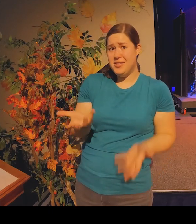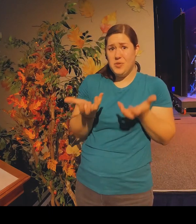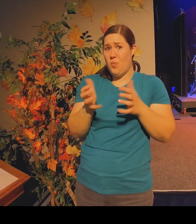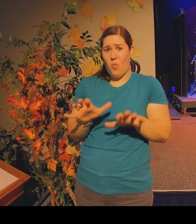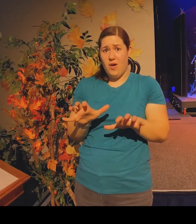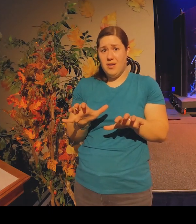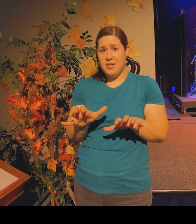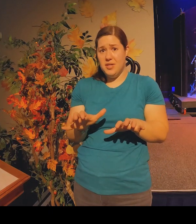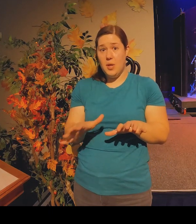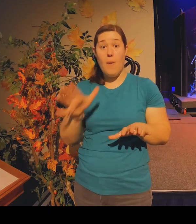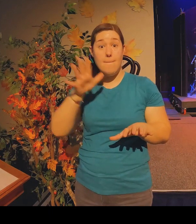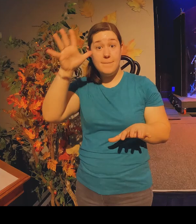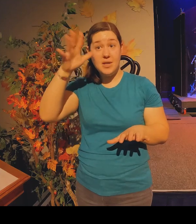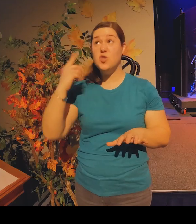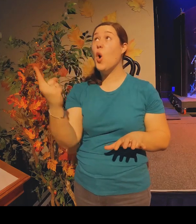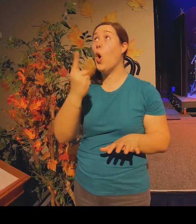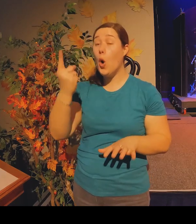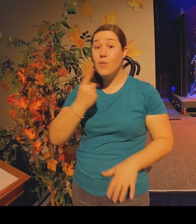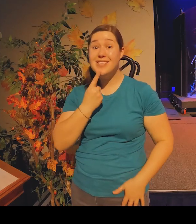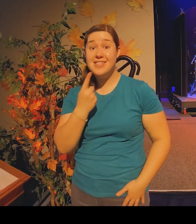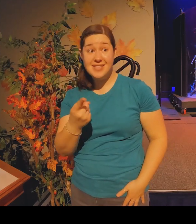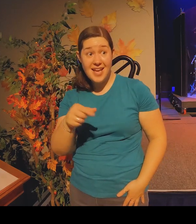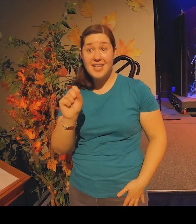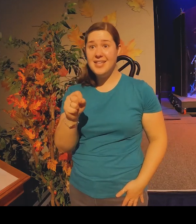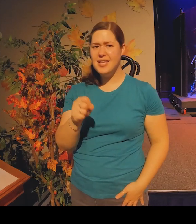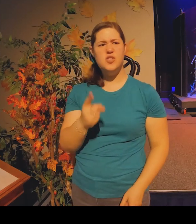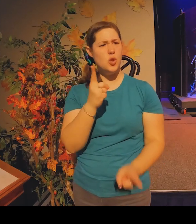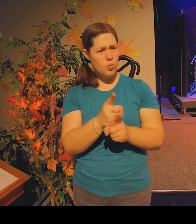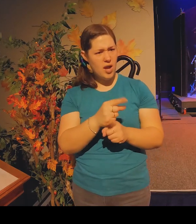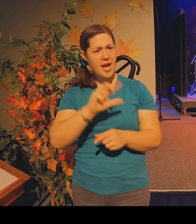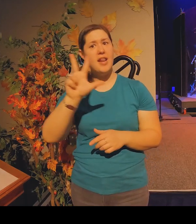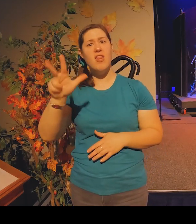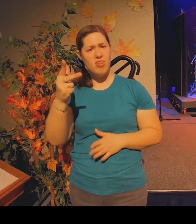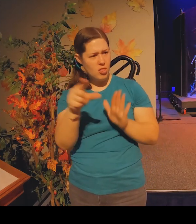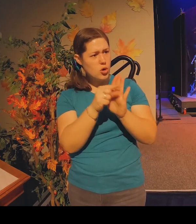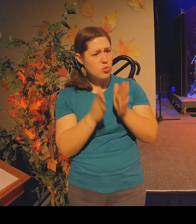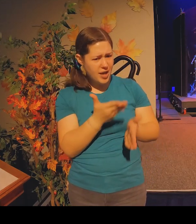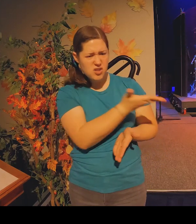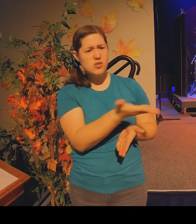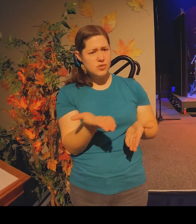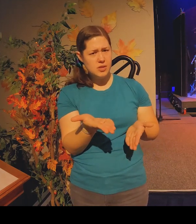Good third graders? You always want your parents to say yes. Yes.